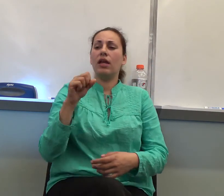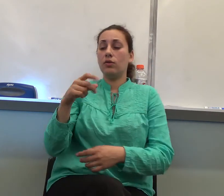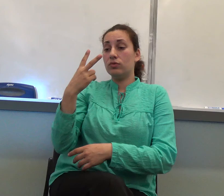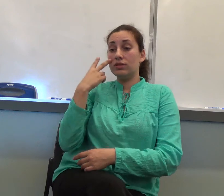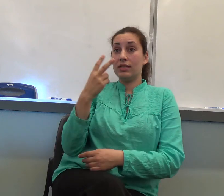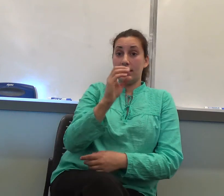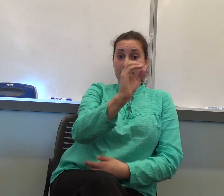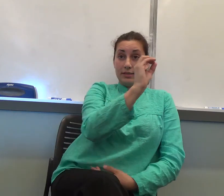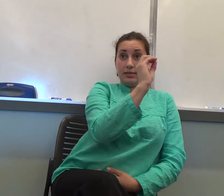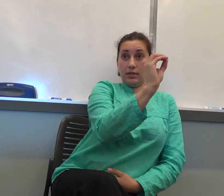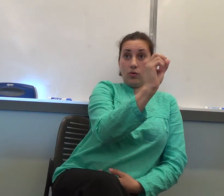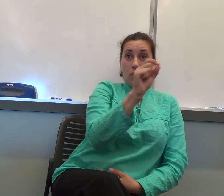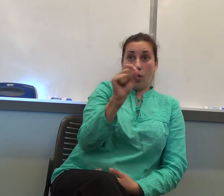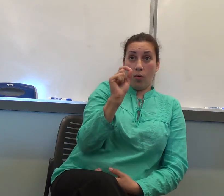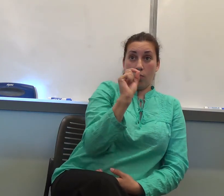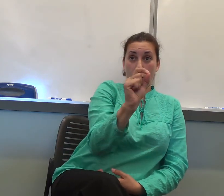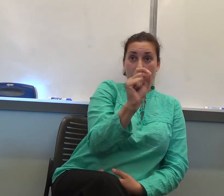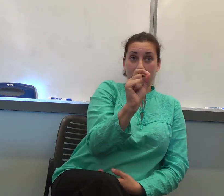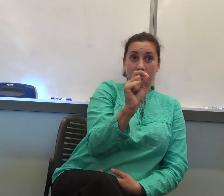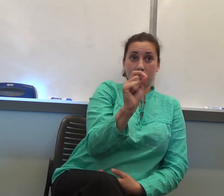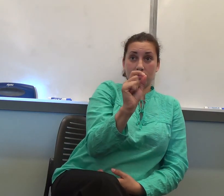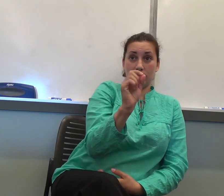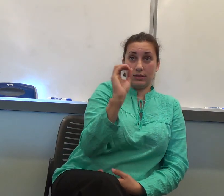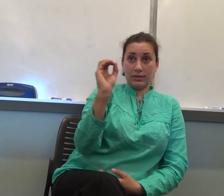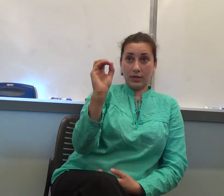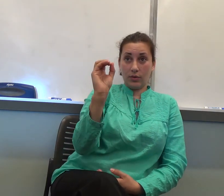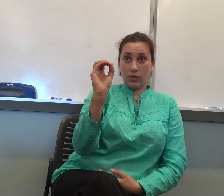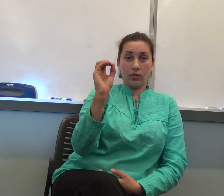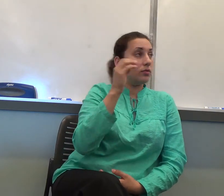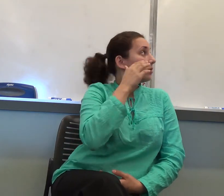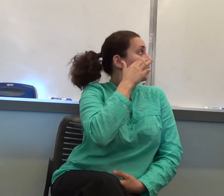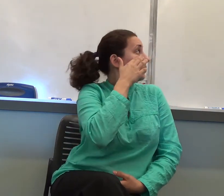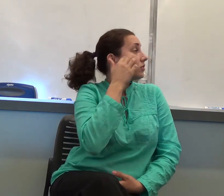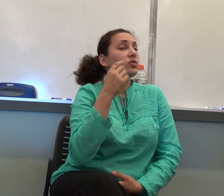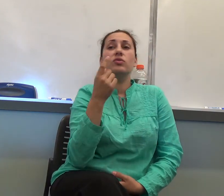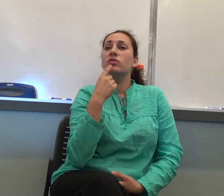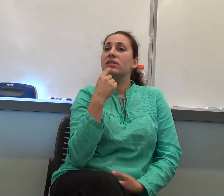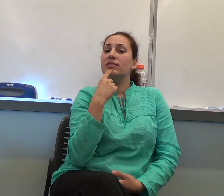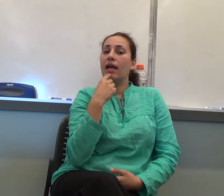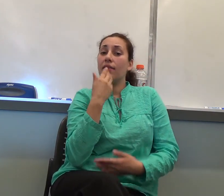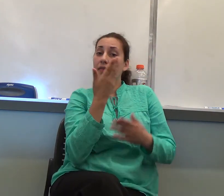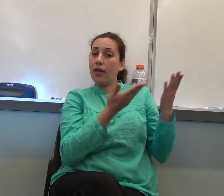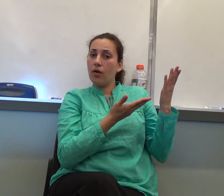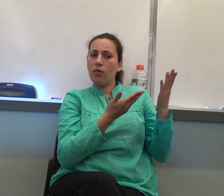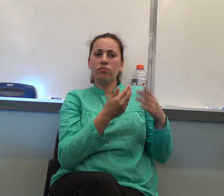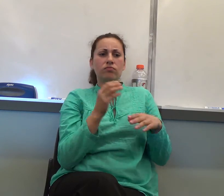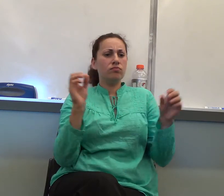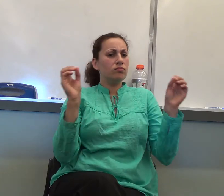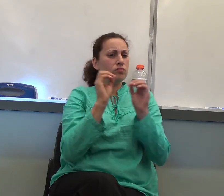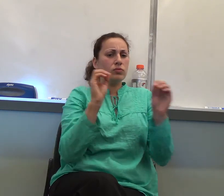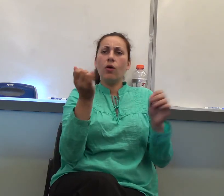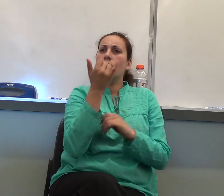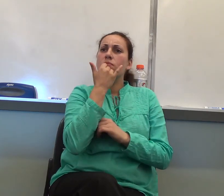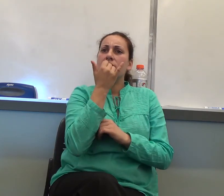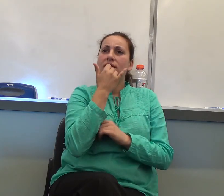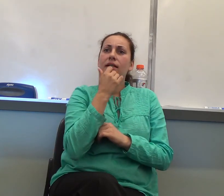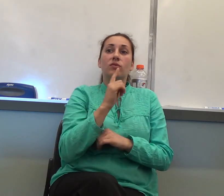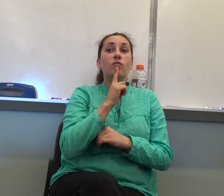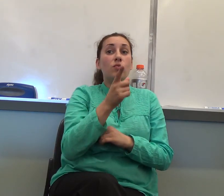this, what you're doing is being kind to the reader. You're saying, I'm not making a mistake, there really is nothing there. Okay?